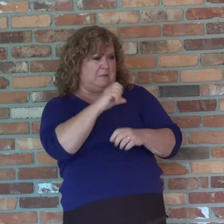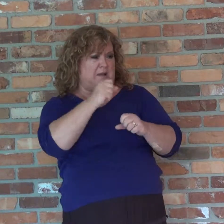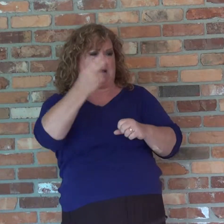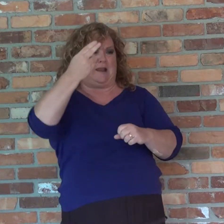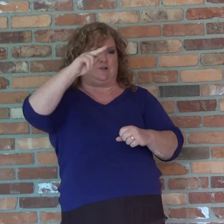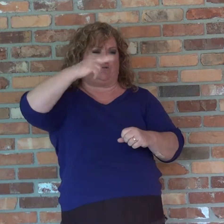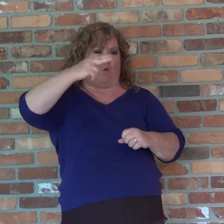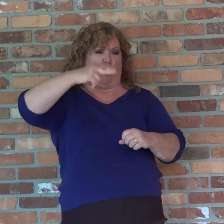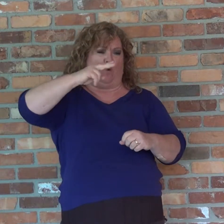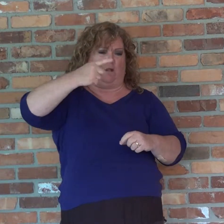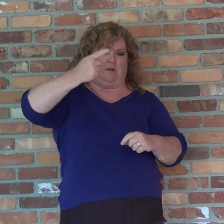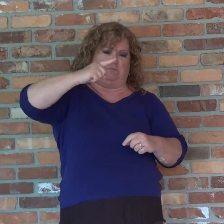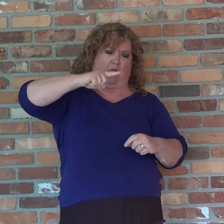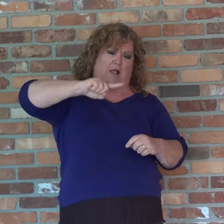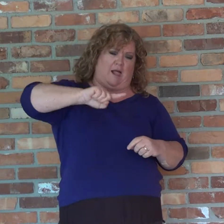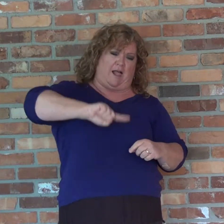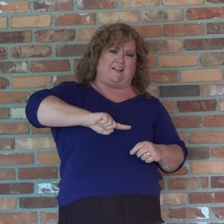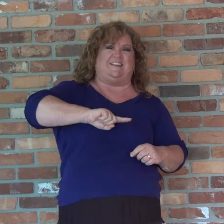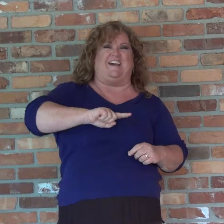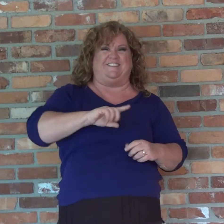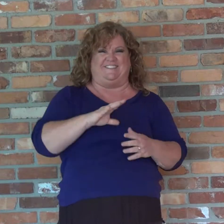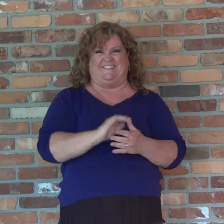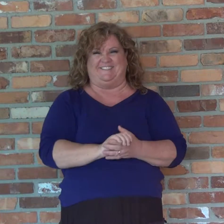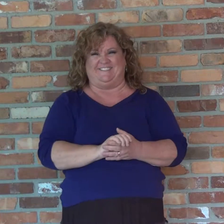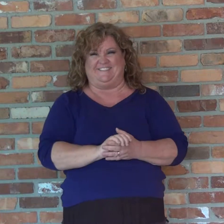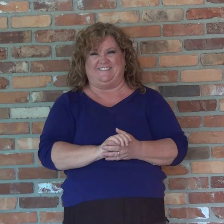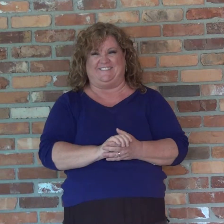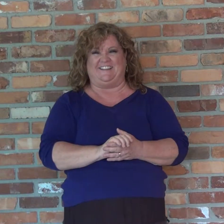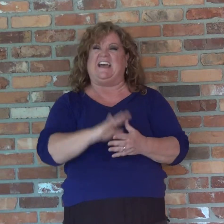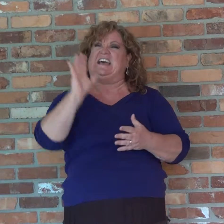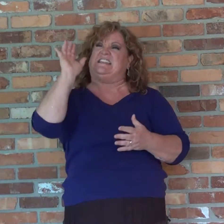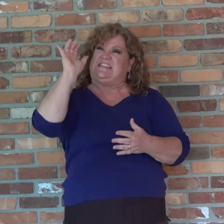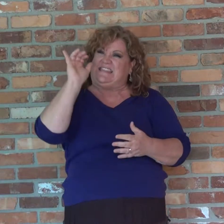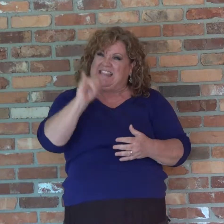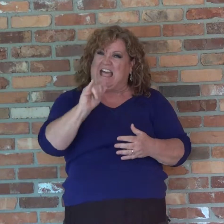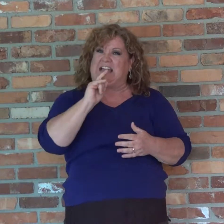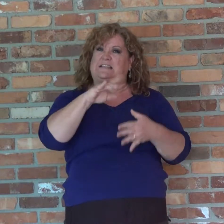goal structure. When you set something up